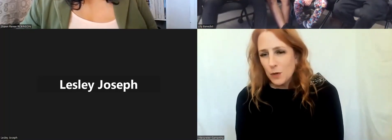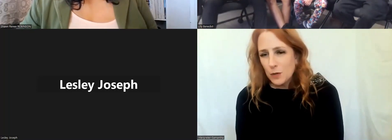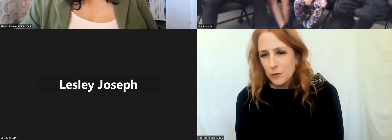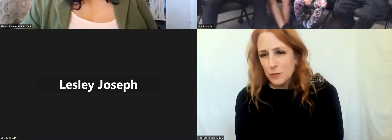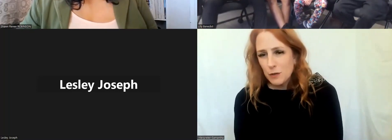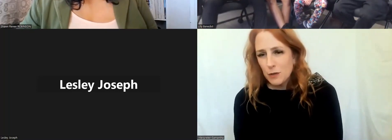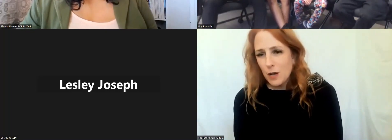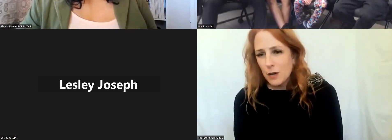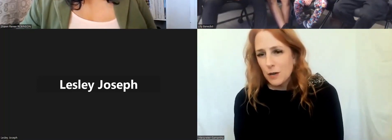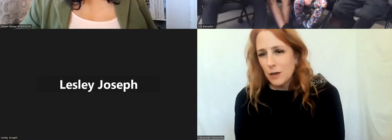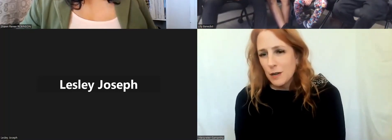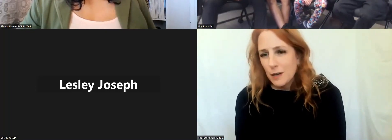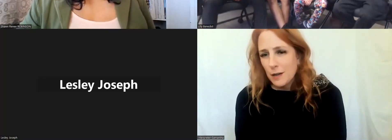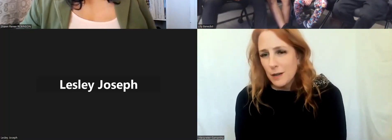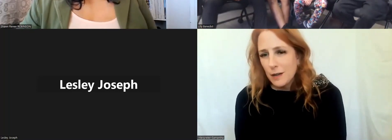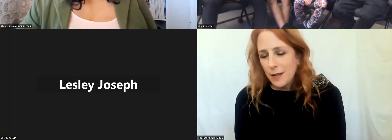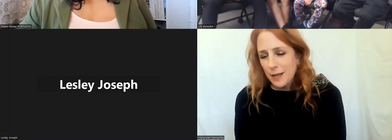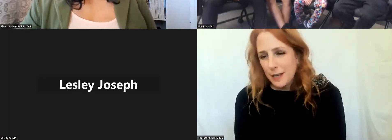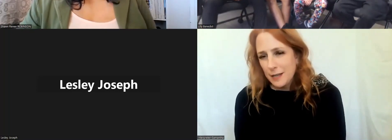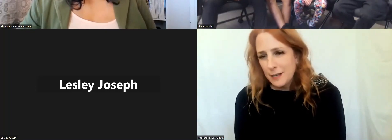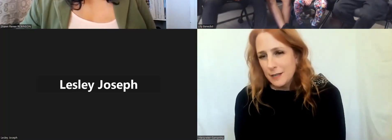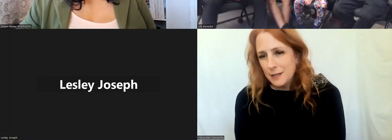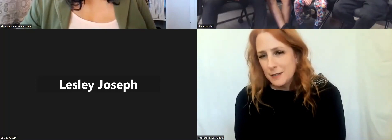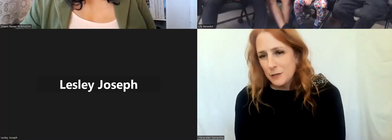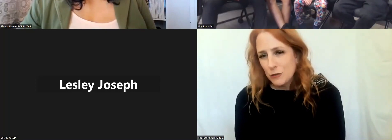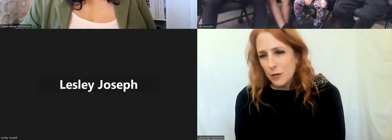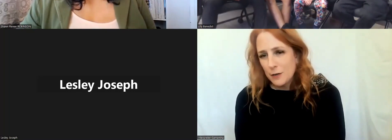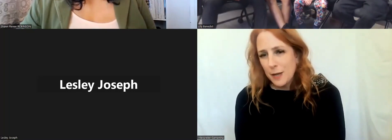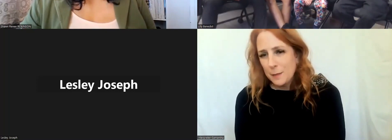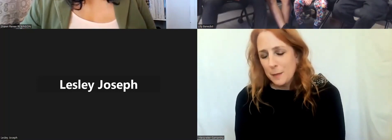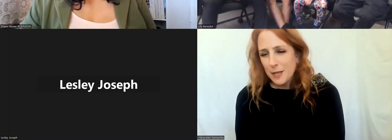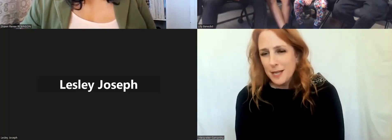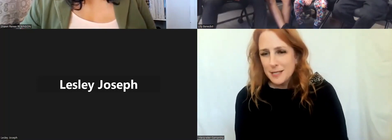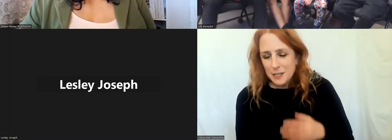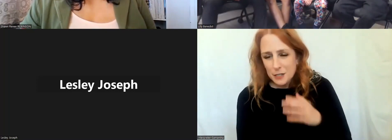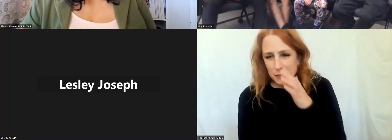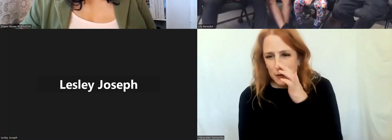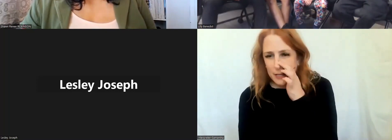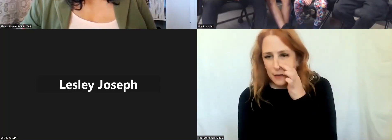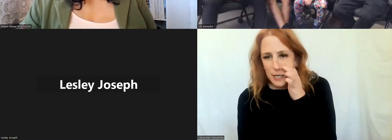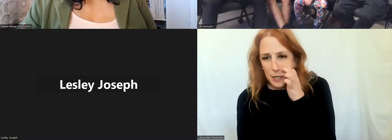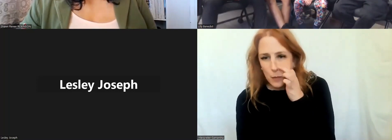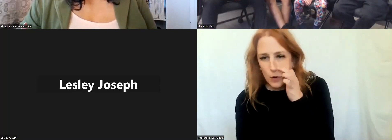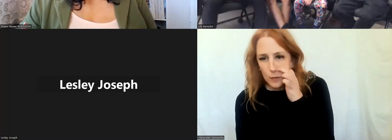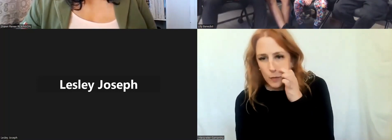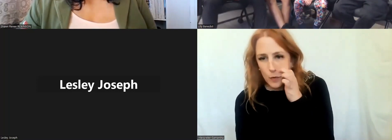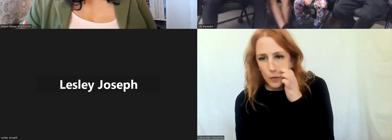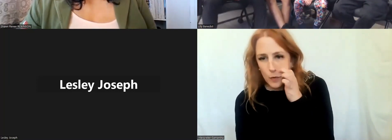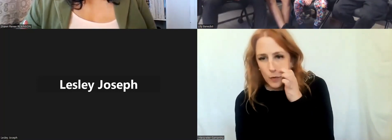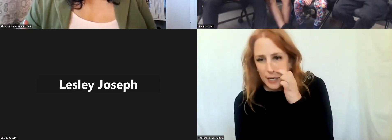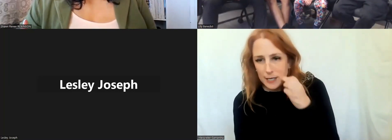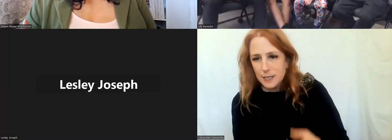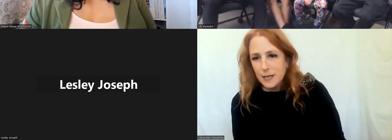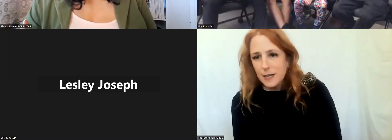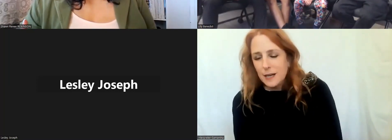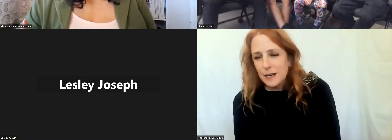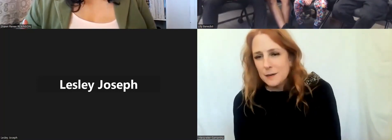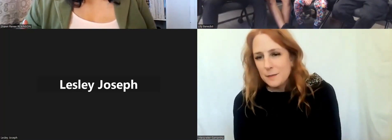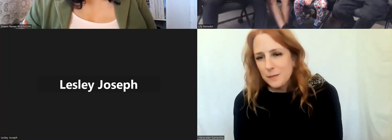hearing world for so long and trying to find my place. And I just felt like I was getting more and more